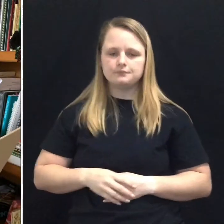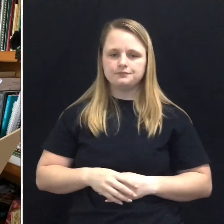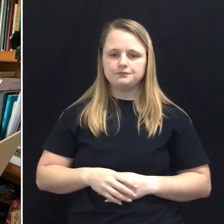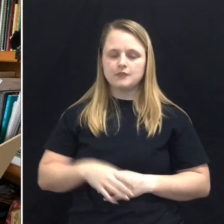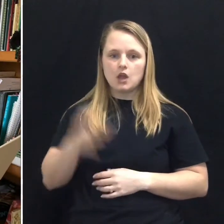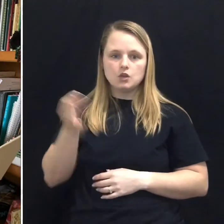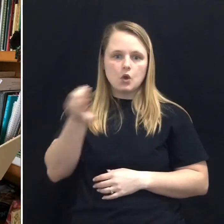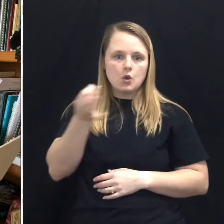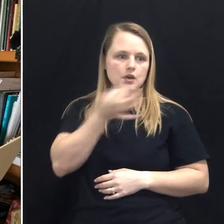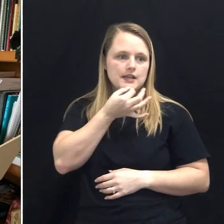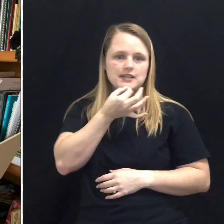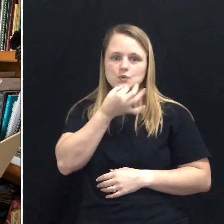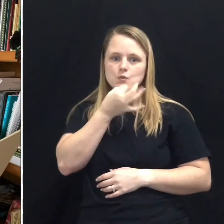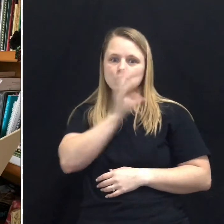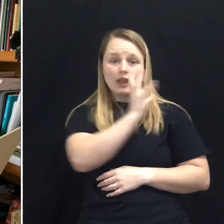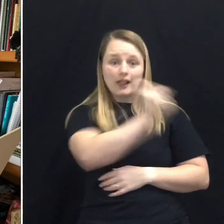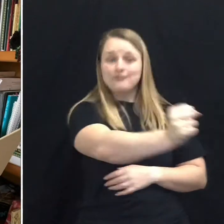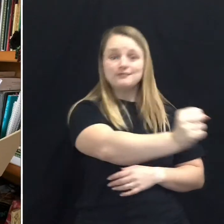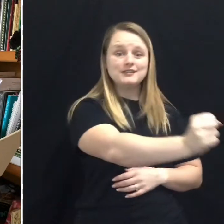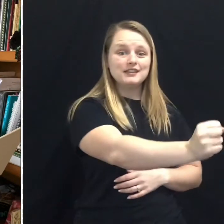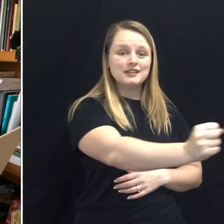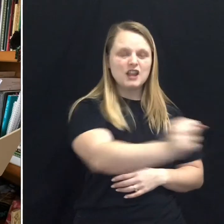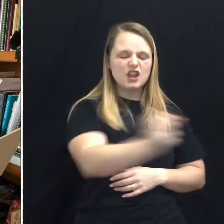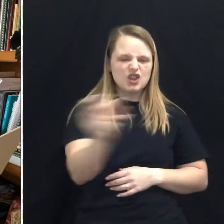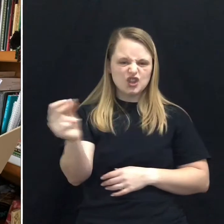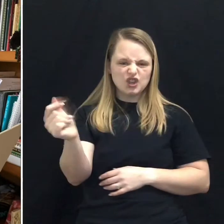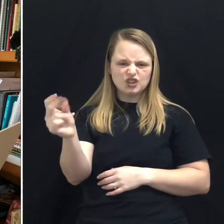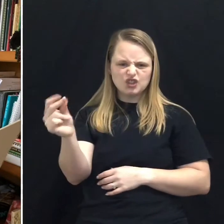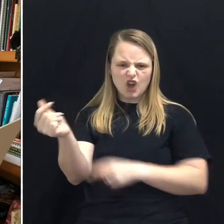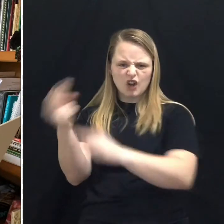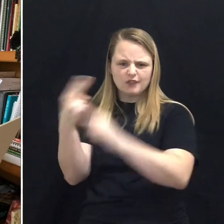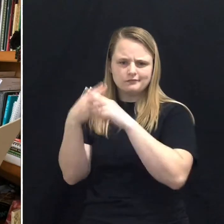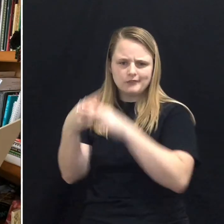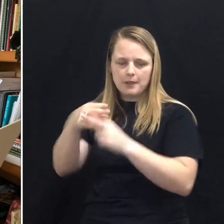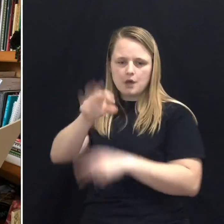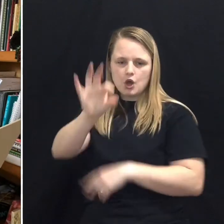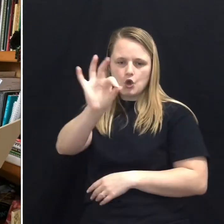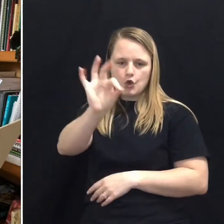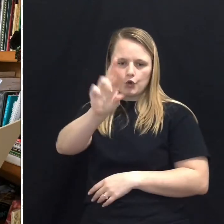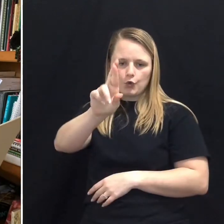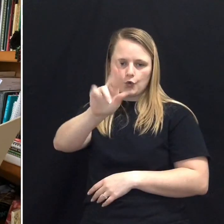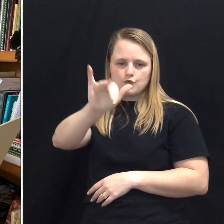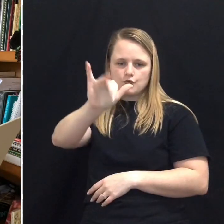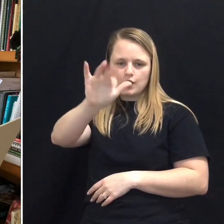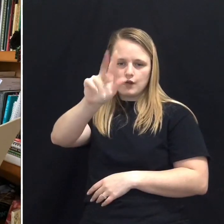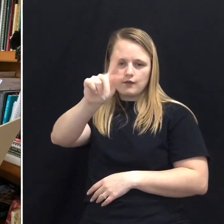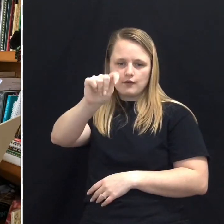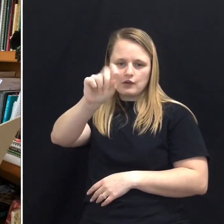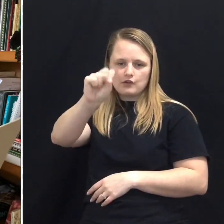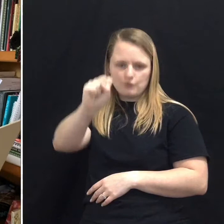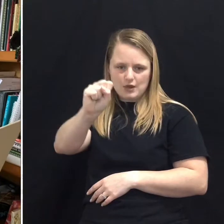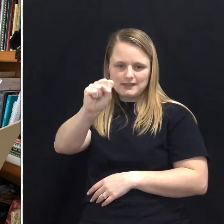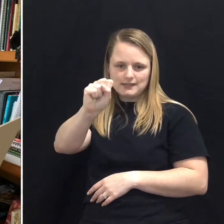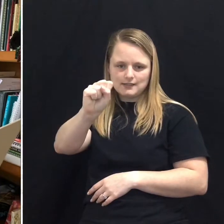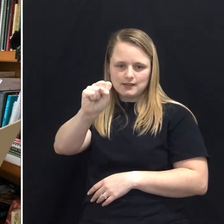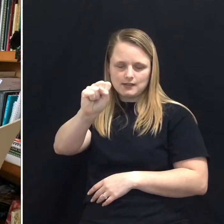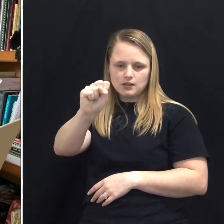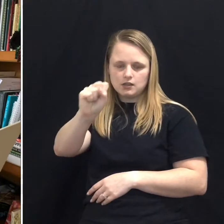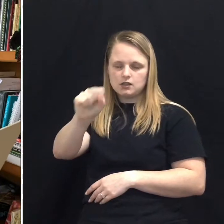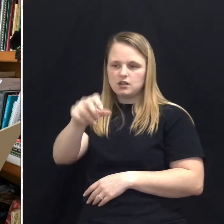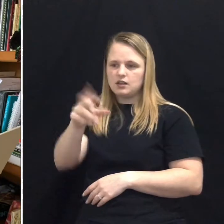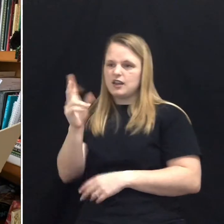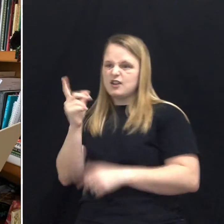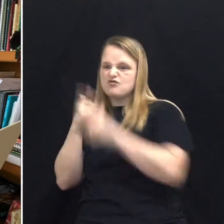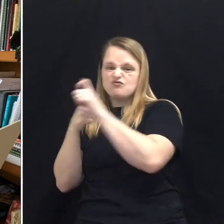As soon as Miss Hester left, Fritz ran into the parlor. He loved to chew on the chairs and shake the